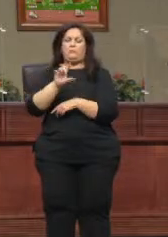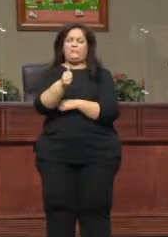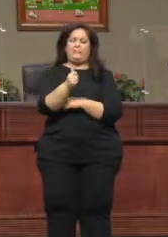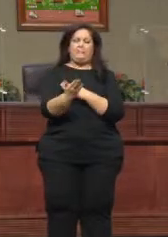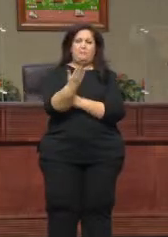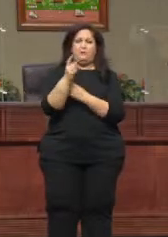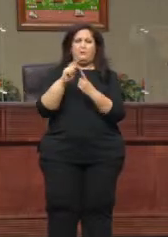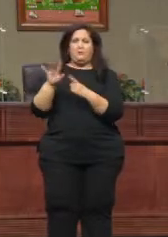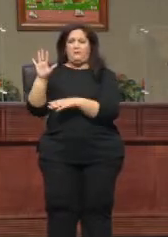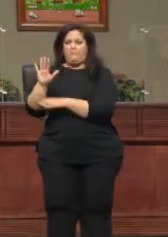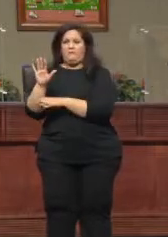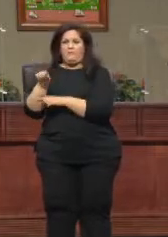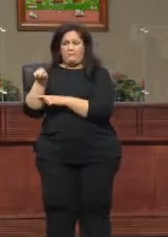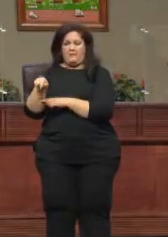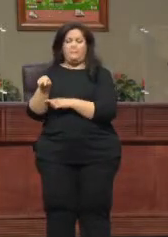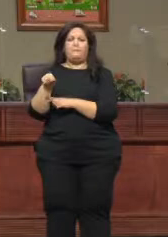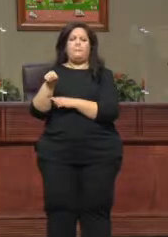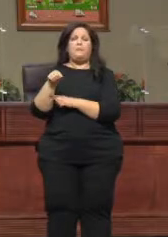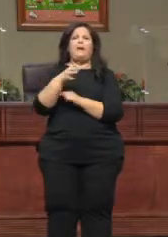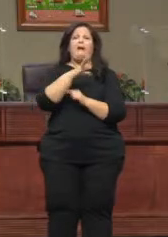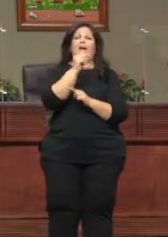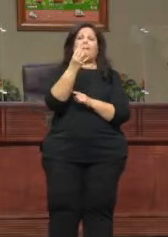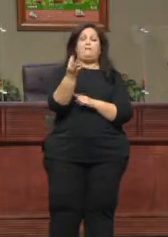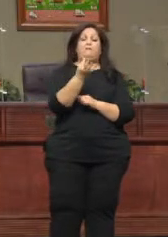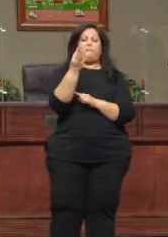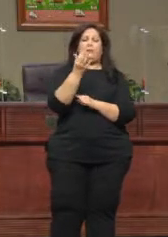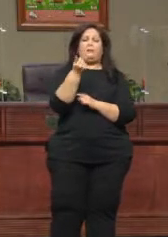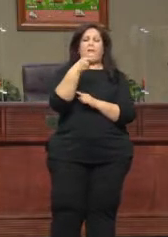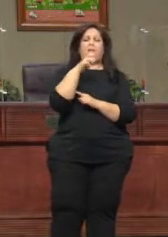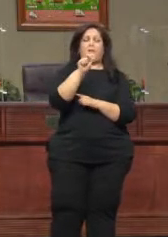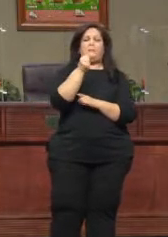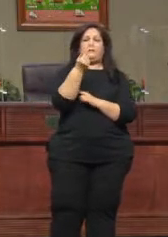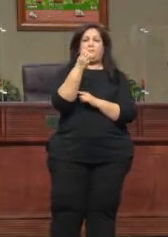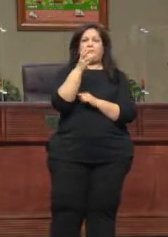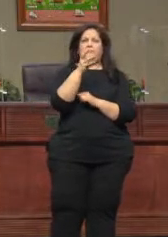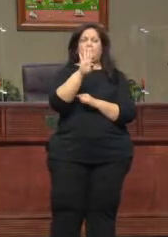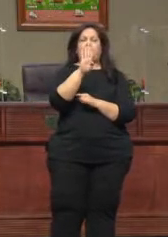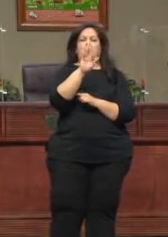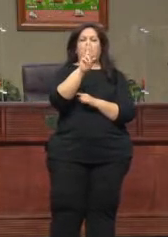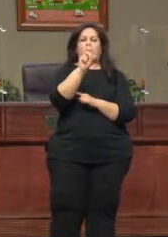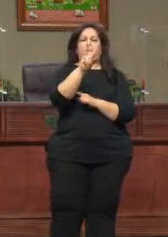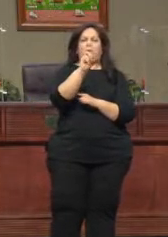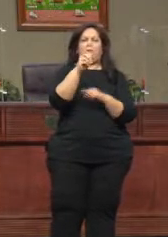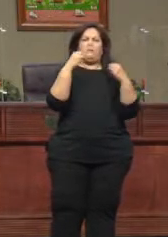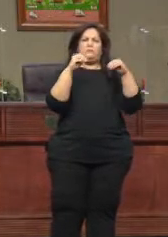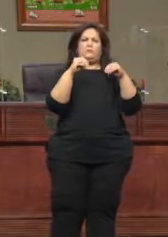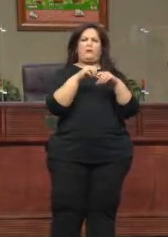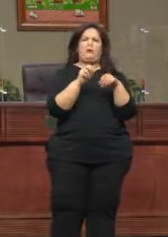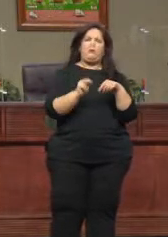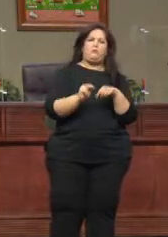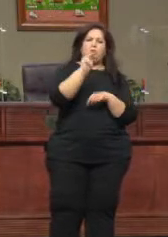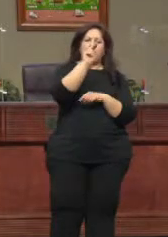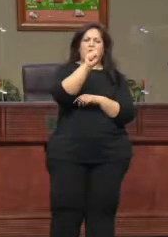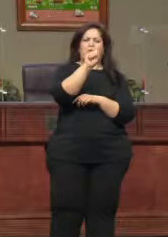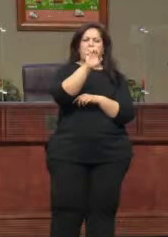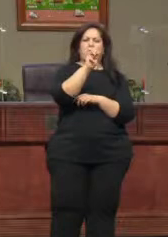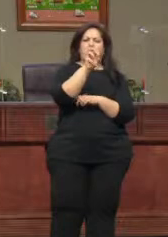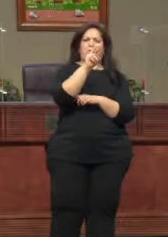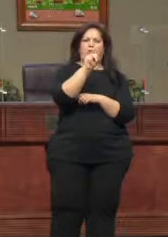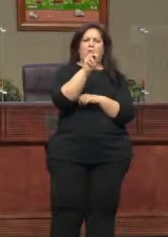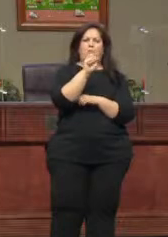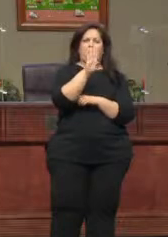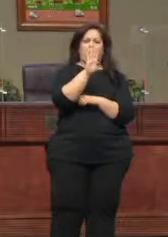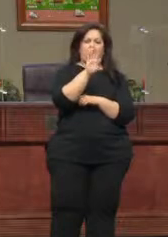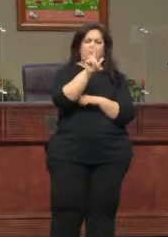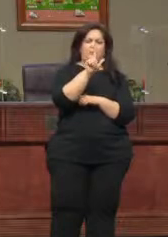5 p.m. and this Friday, April the 16th, at the Bravo Supermarket on North Cimarron Boulevard. In